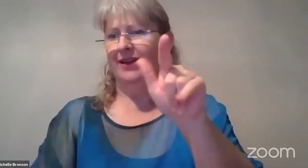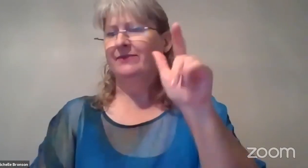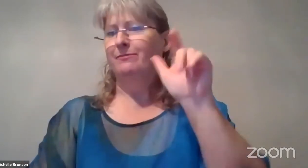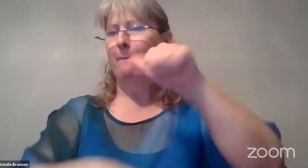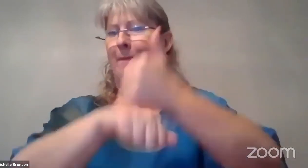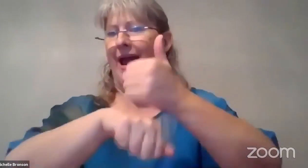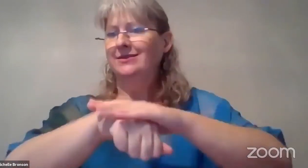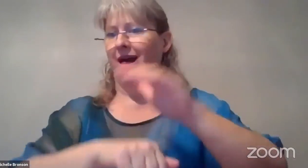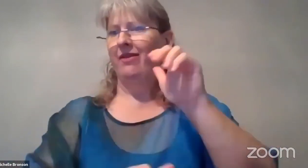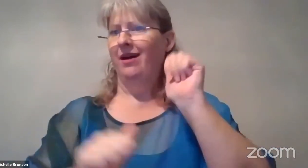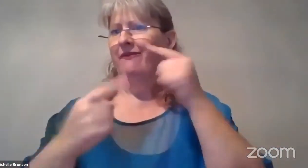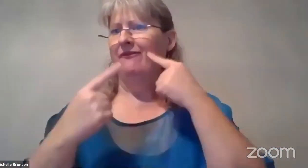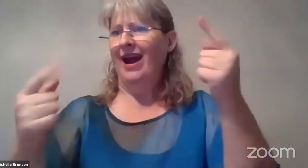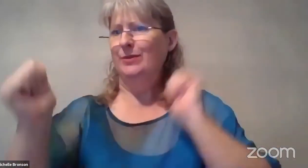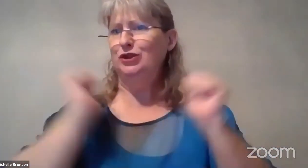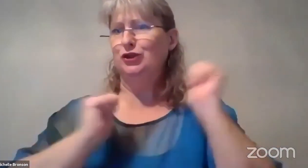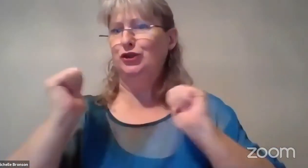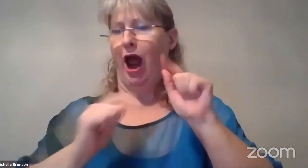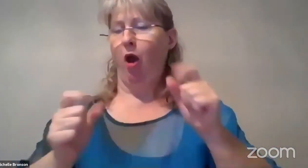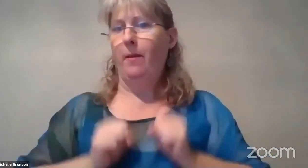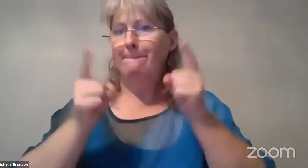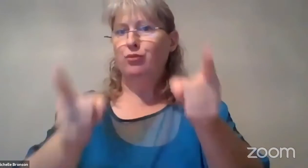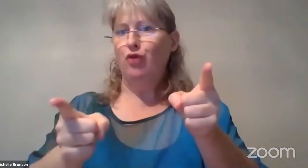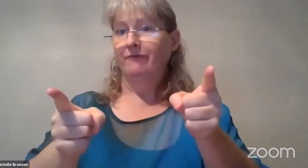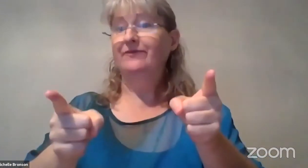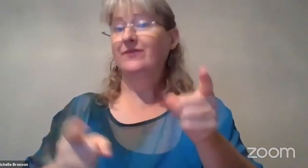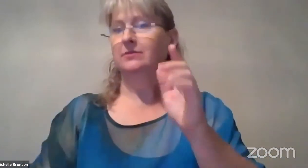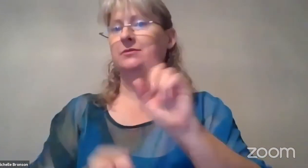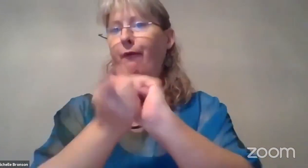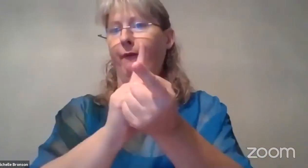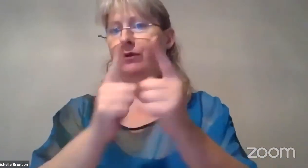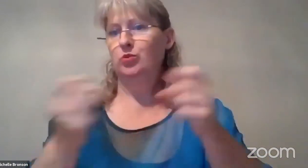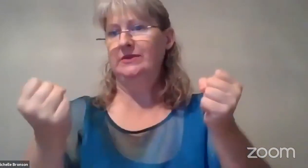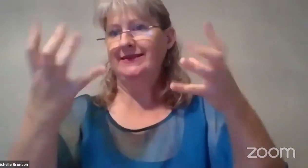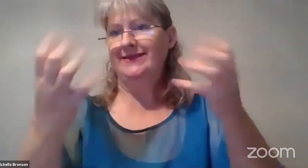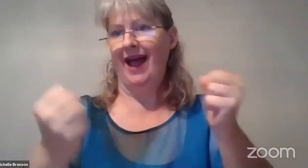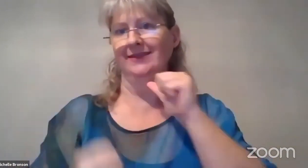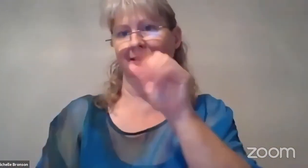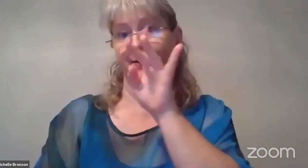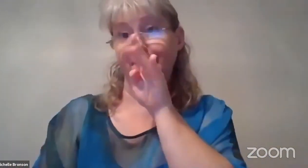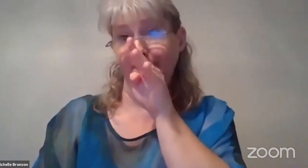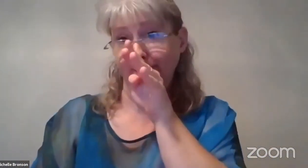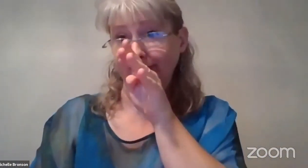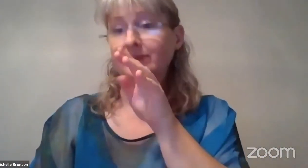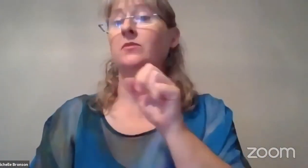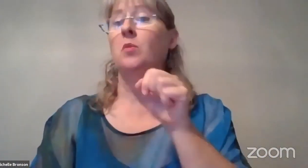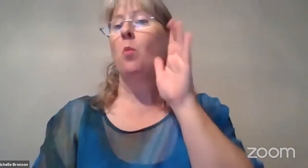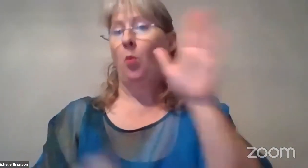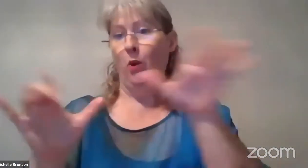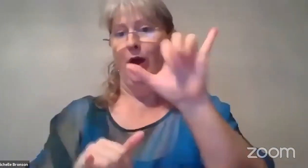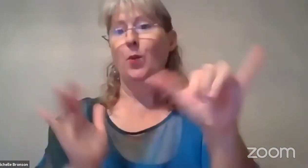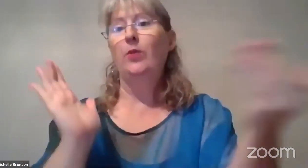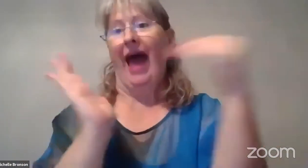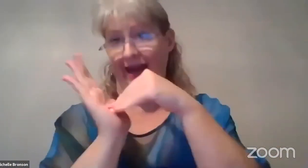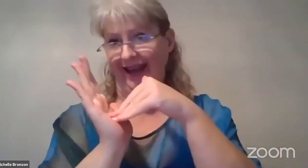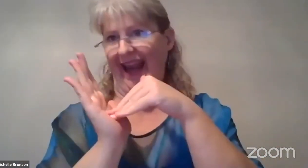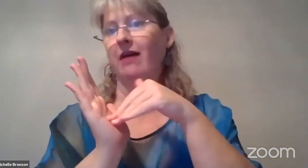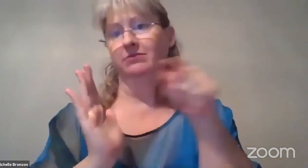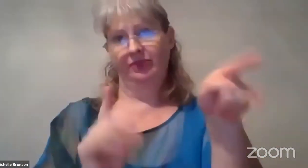Anyway? And that was based on the famous show, the improv program. So that is being changed